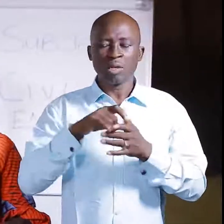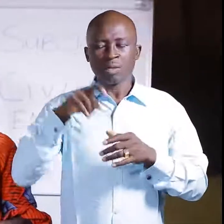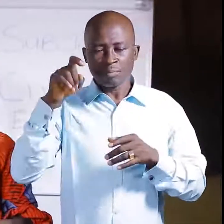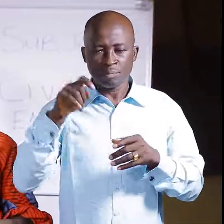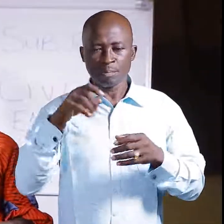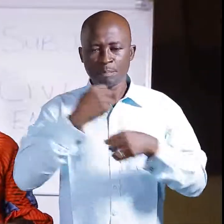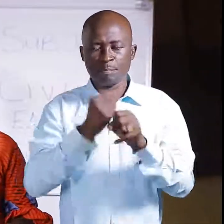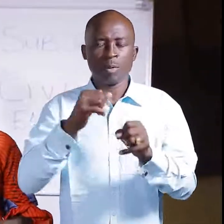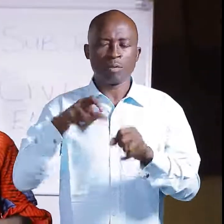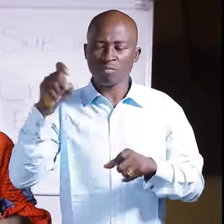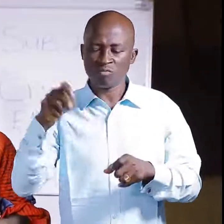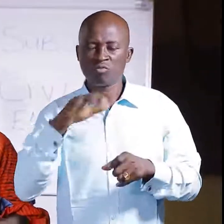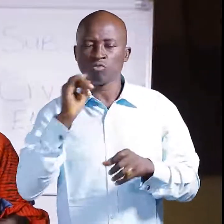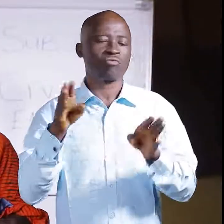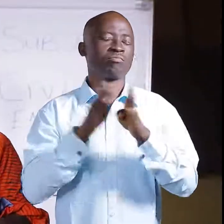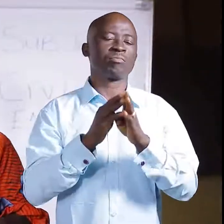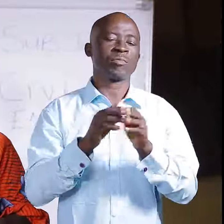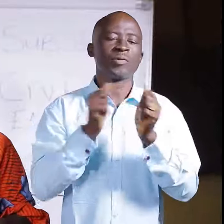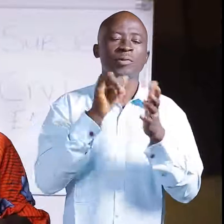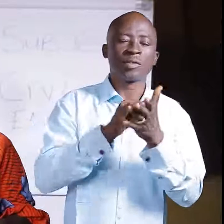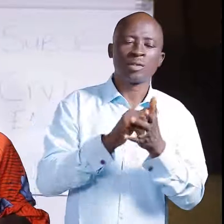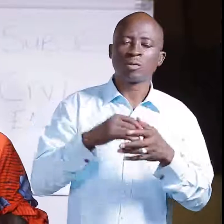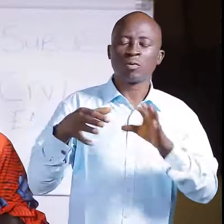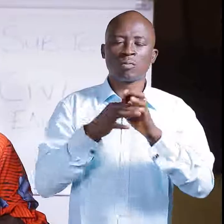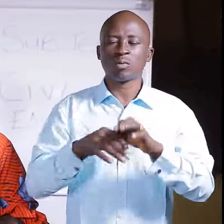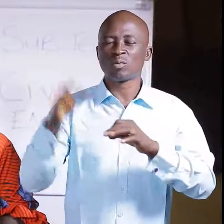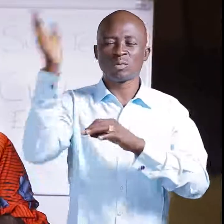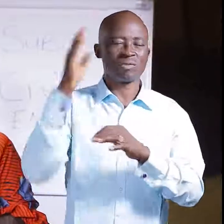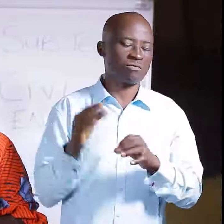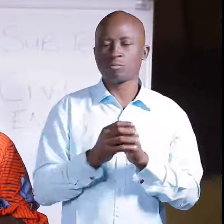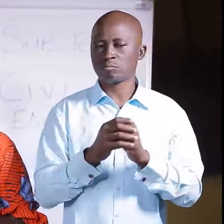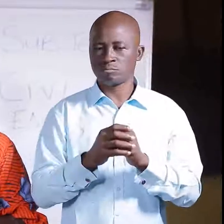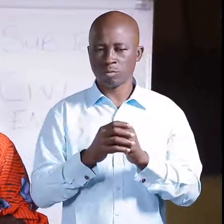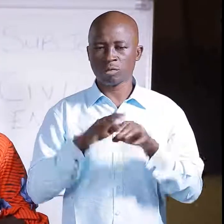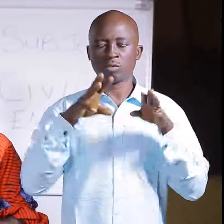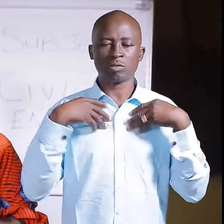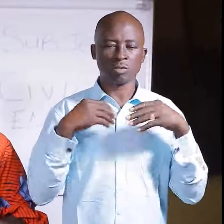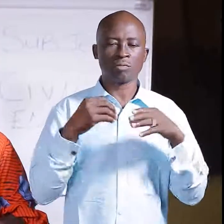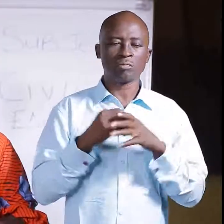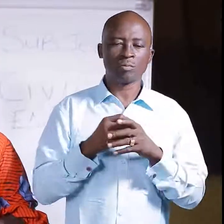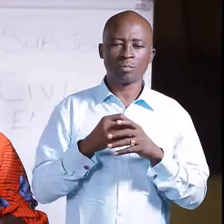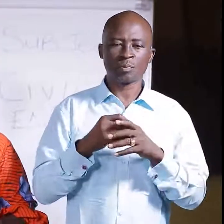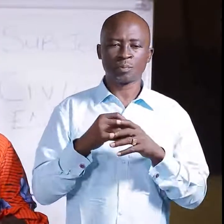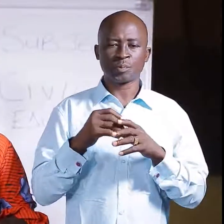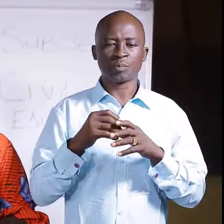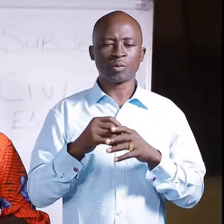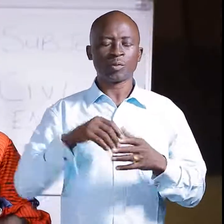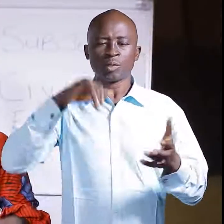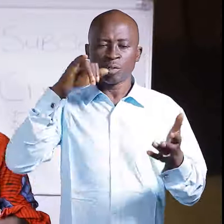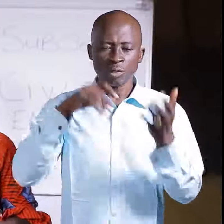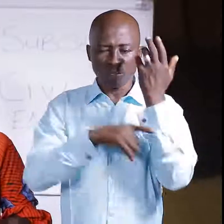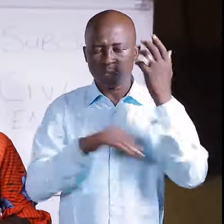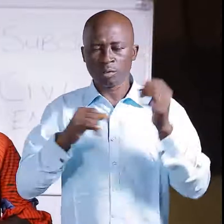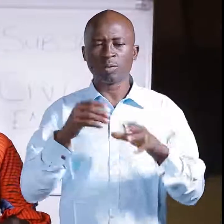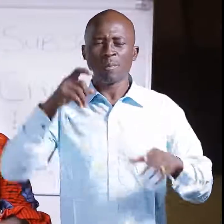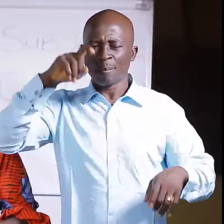met. And with that, cooperation will never be realized. So corruption should be stopped or